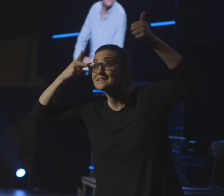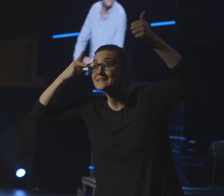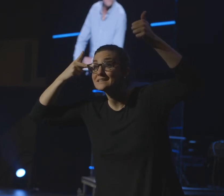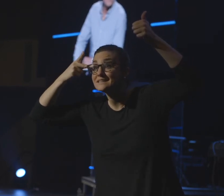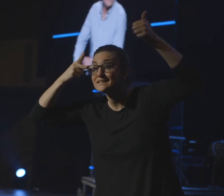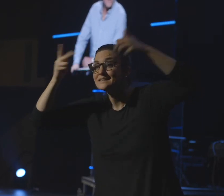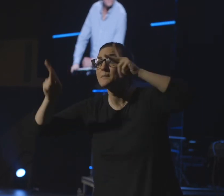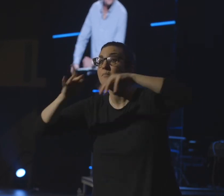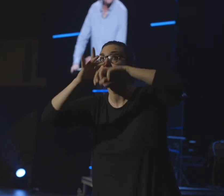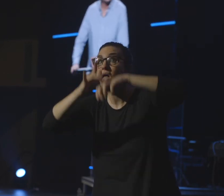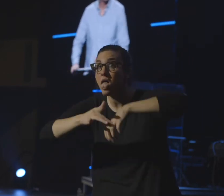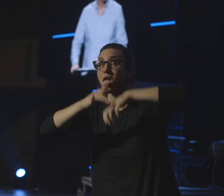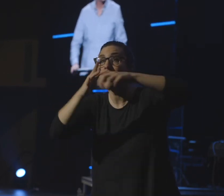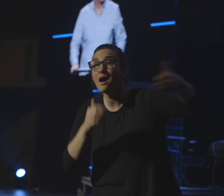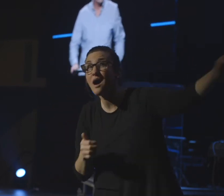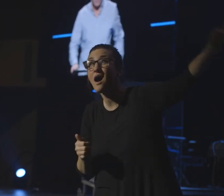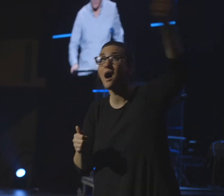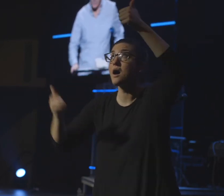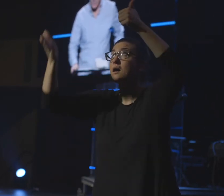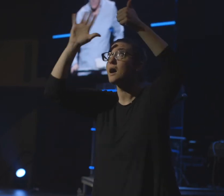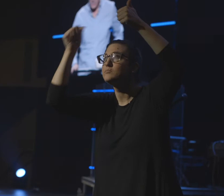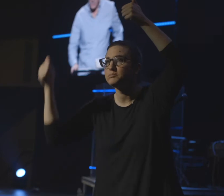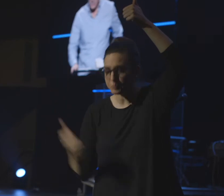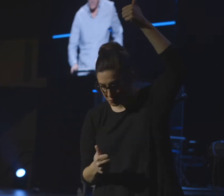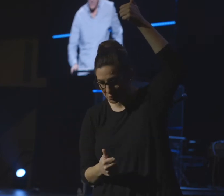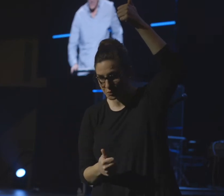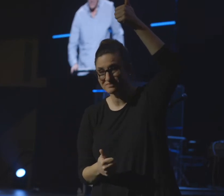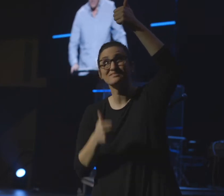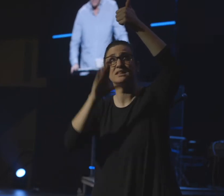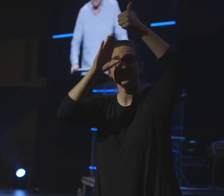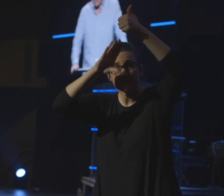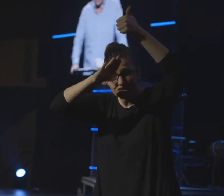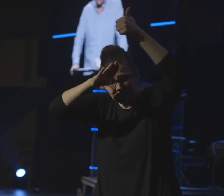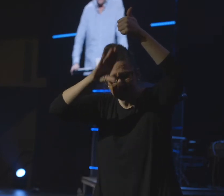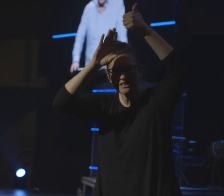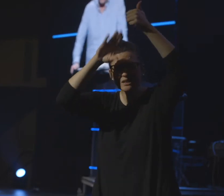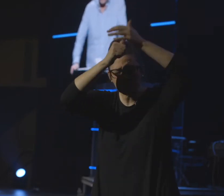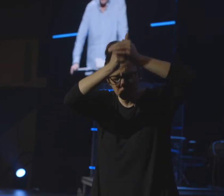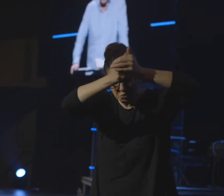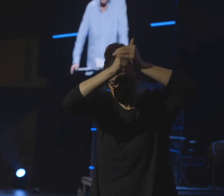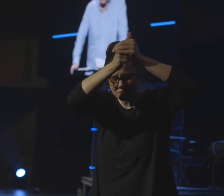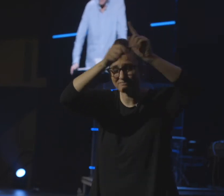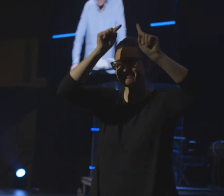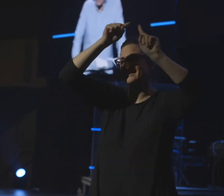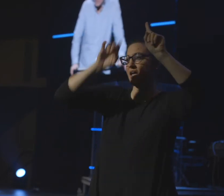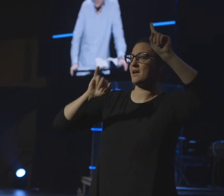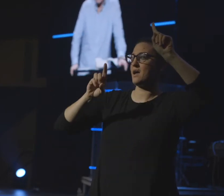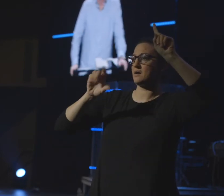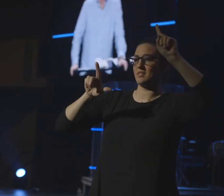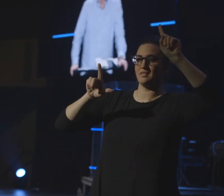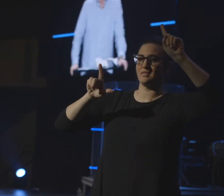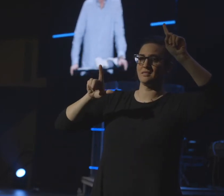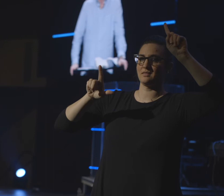Right? Anything that's become more important to you than God. You are not who you